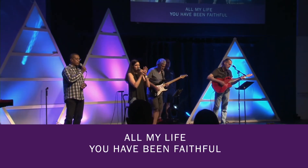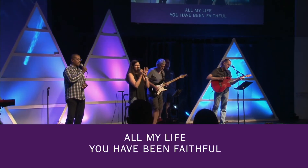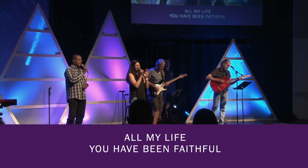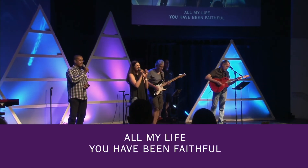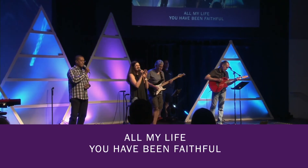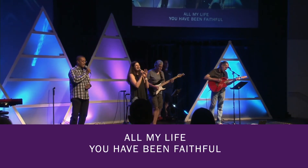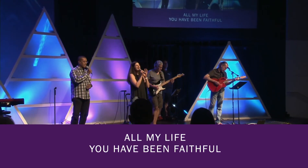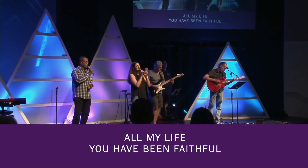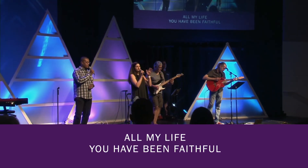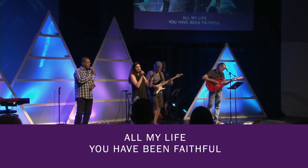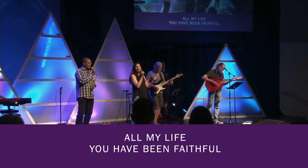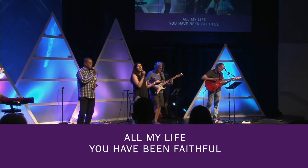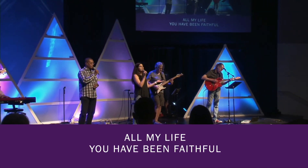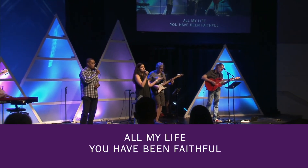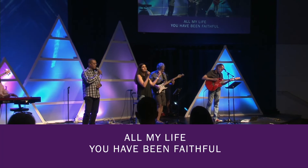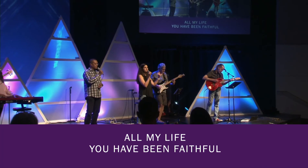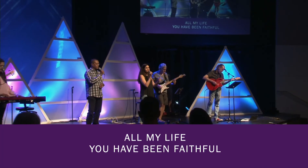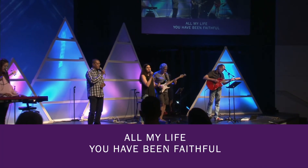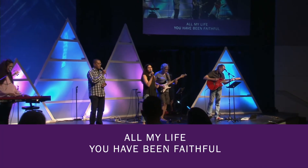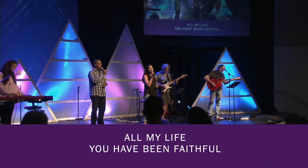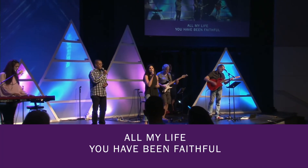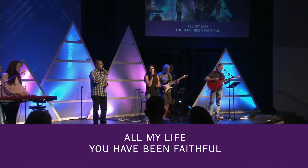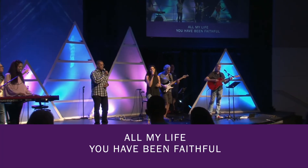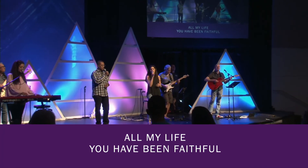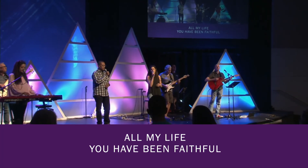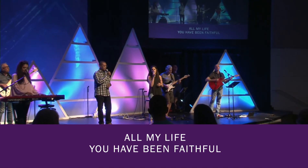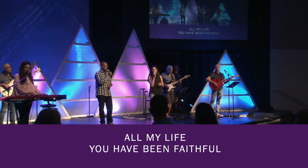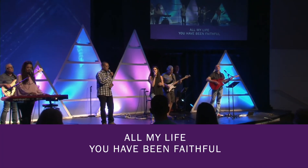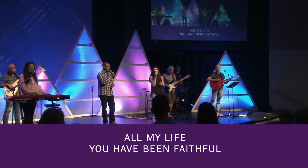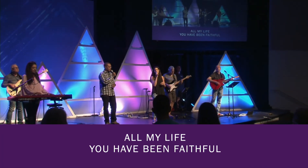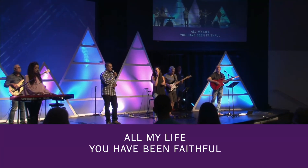All my life you have been